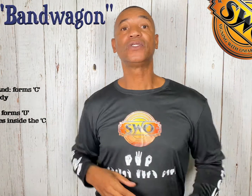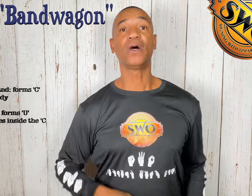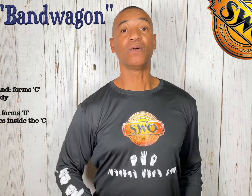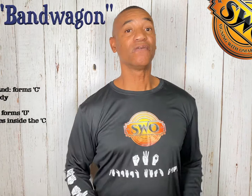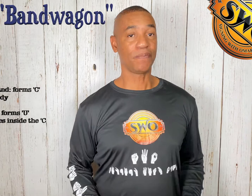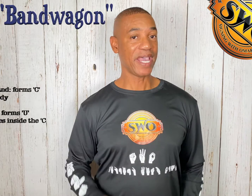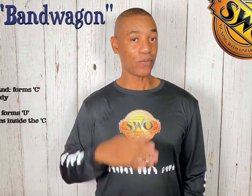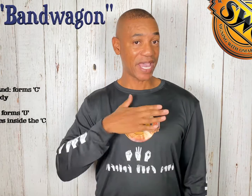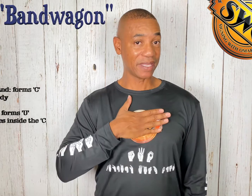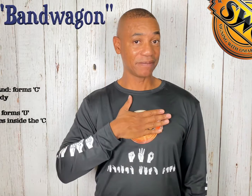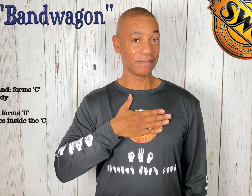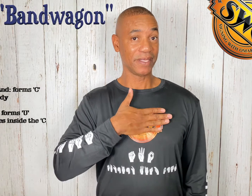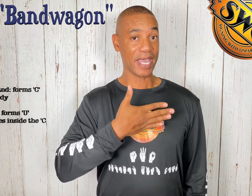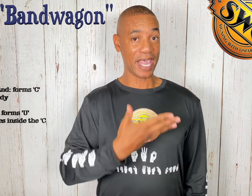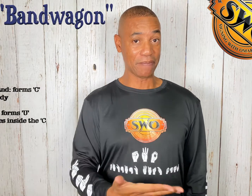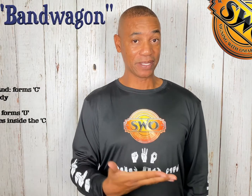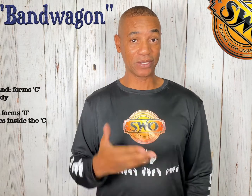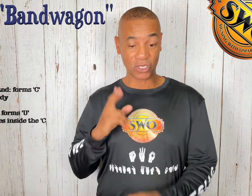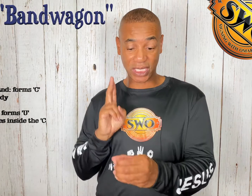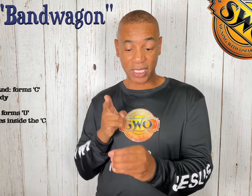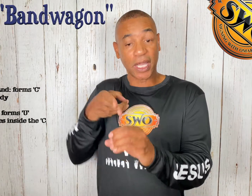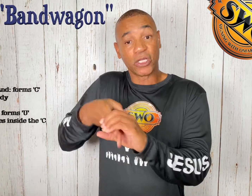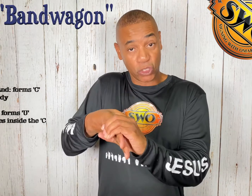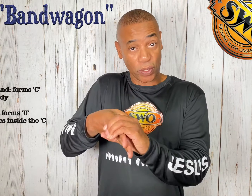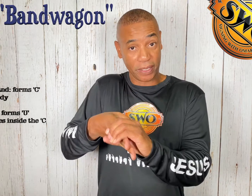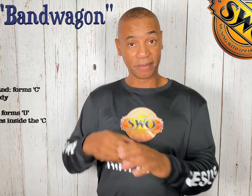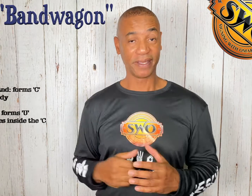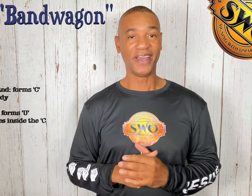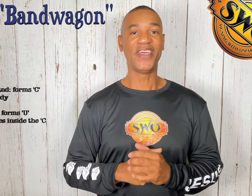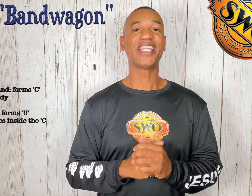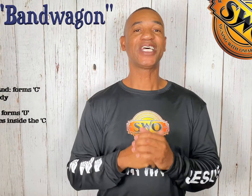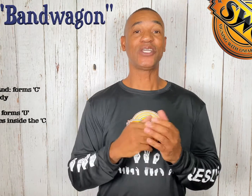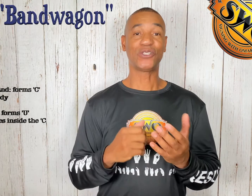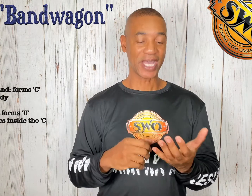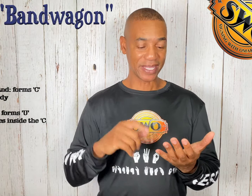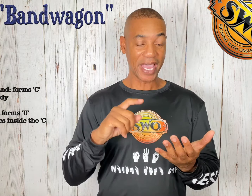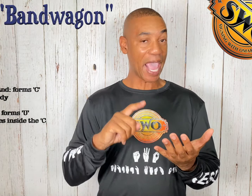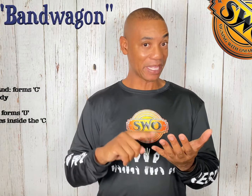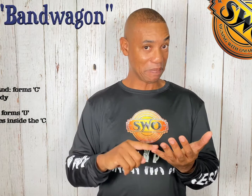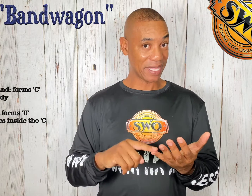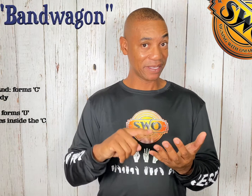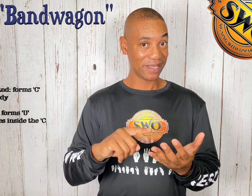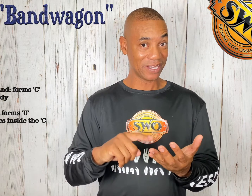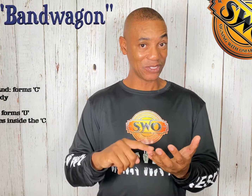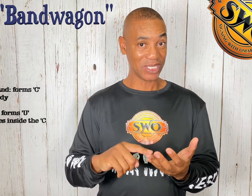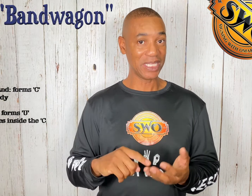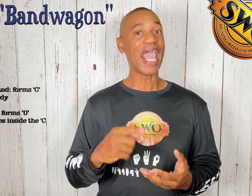So for bandwagon, admit, concede, join. That is how you sign admit, concede,